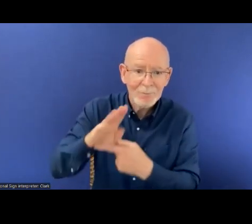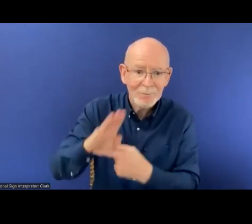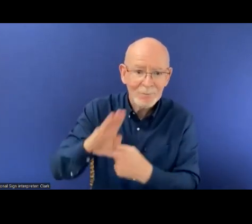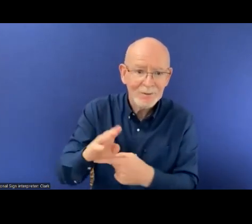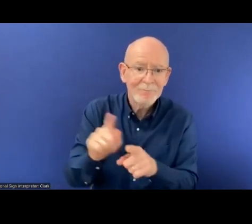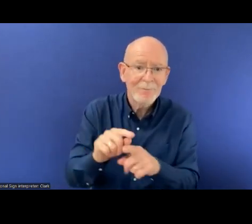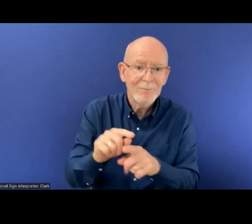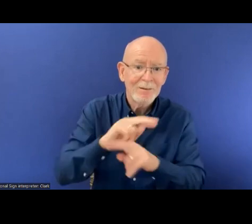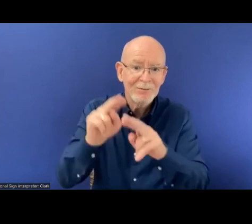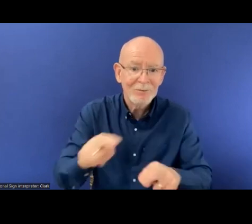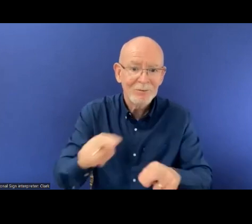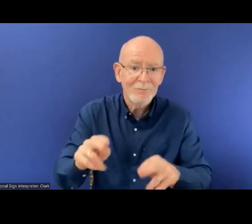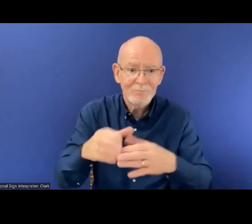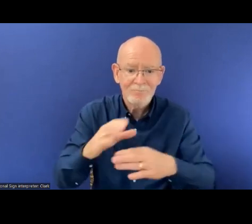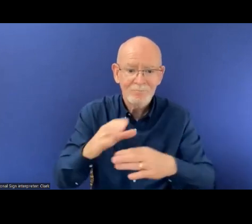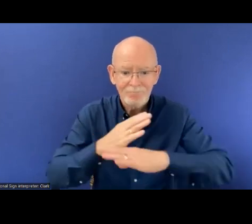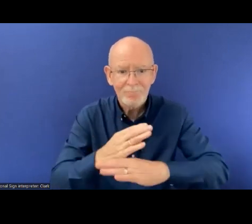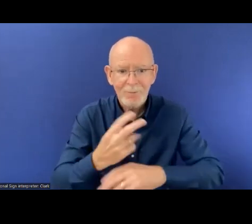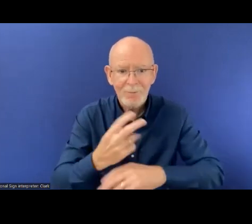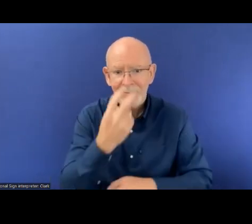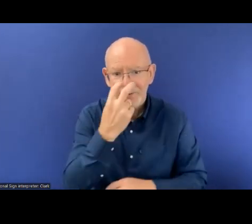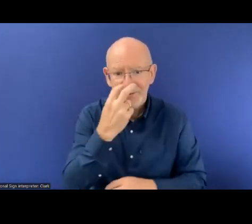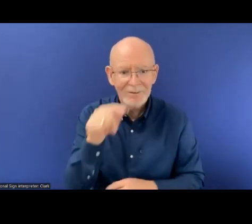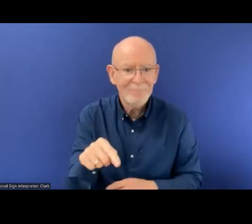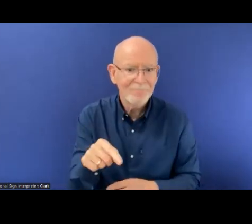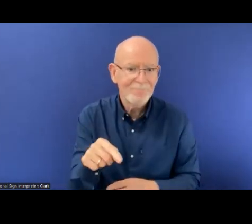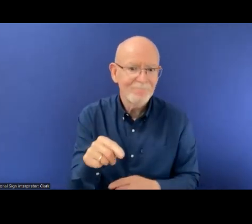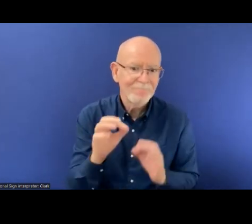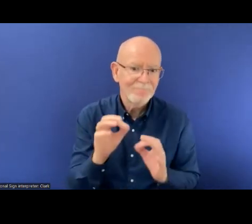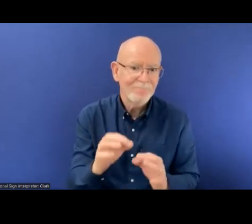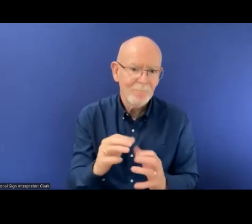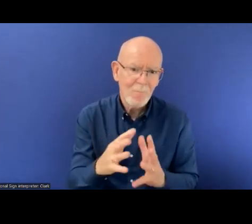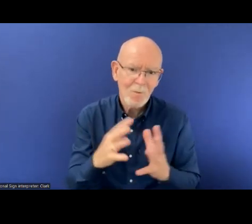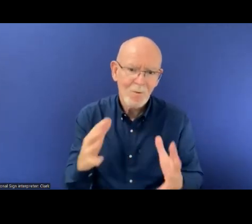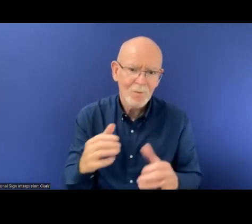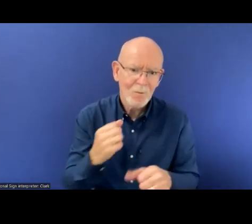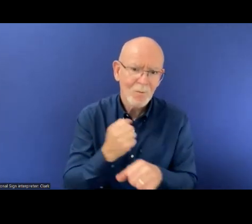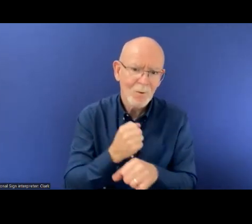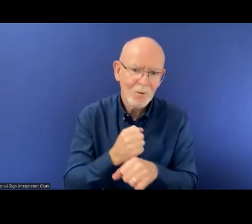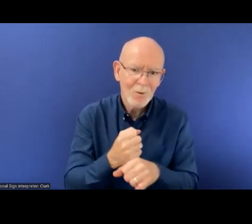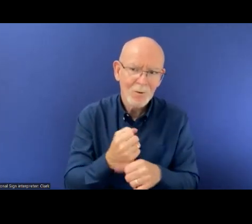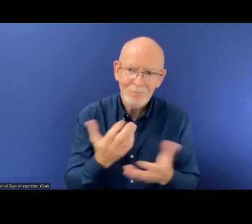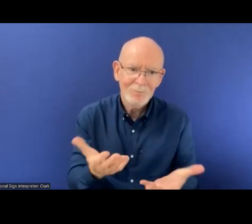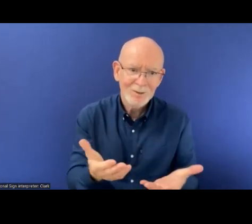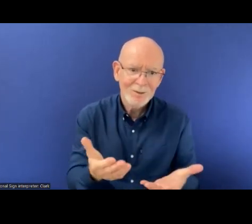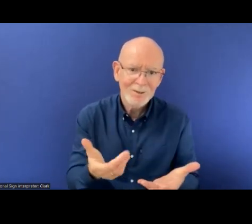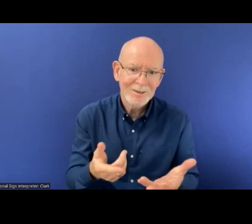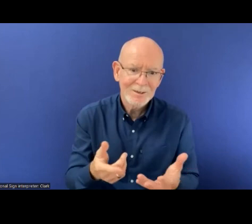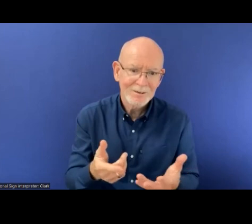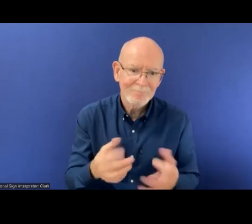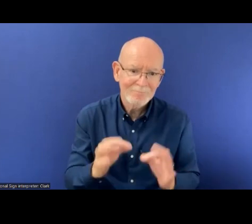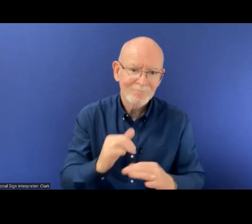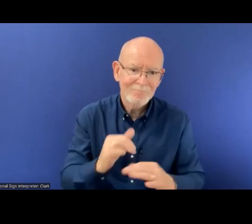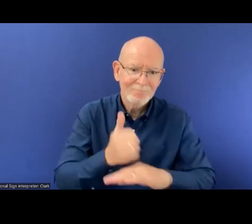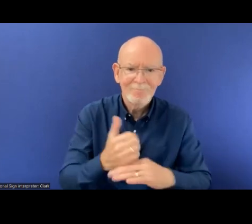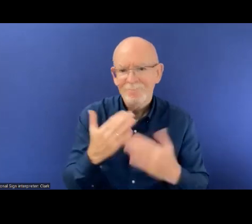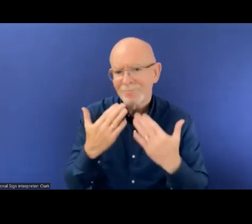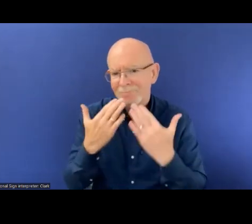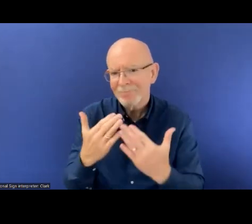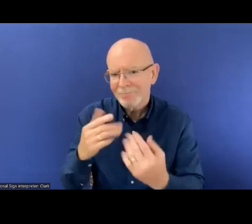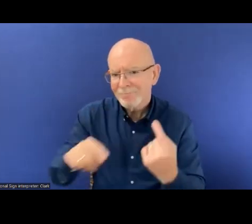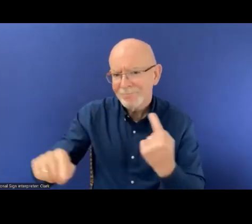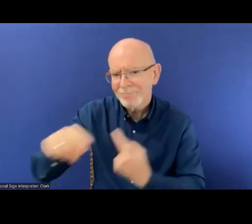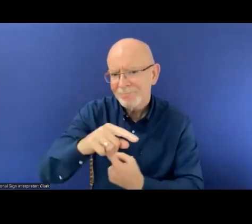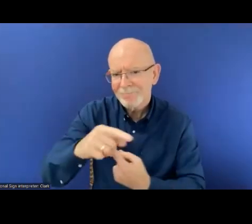to you for tuning in from all around the world. If you know someone that should see today's broadcast and experience what we have